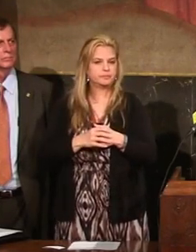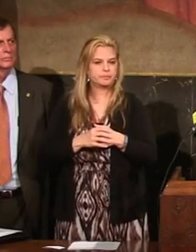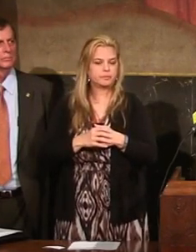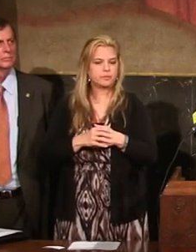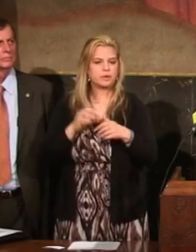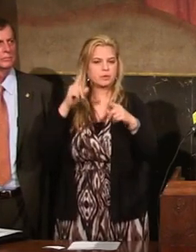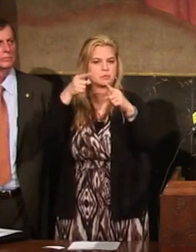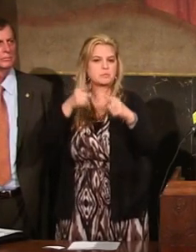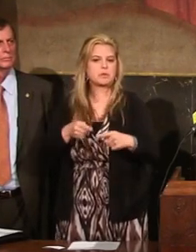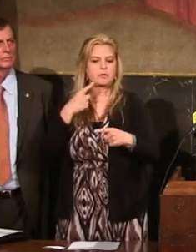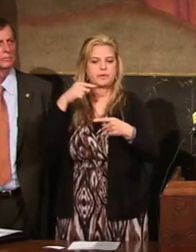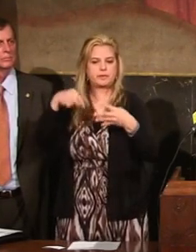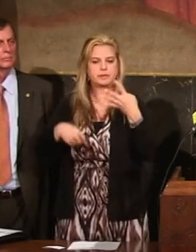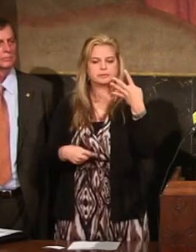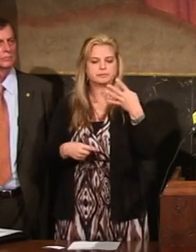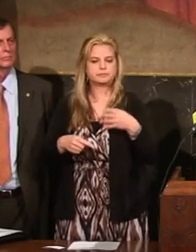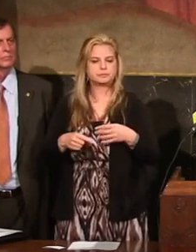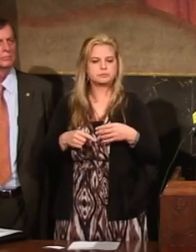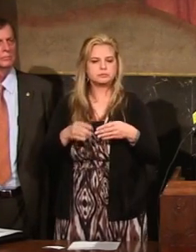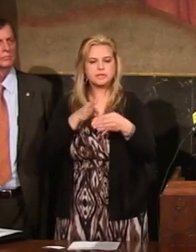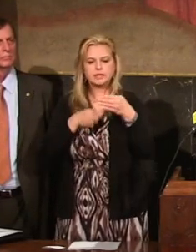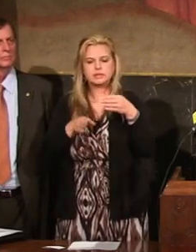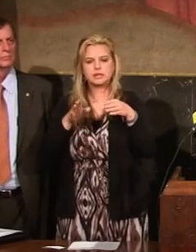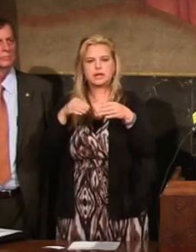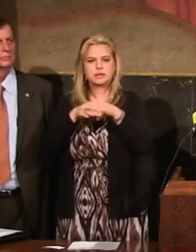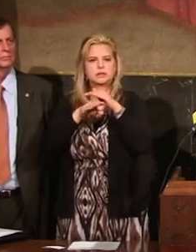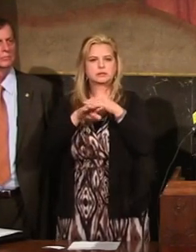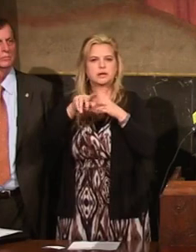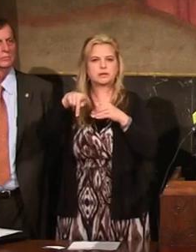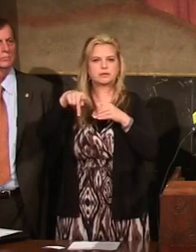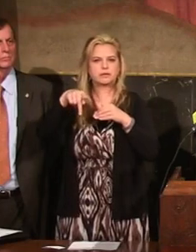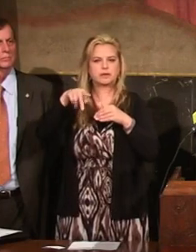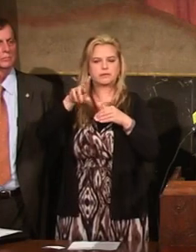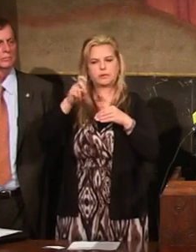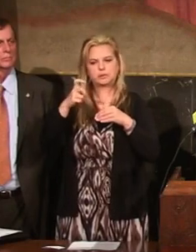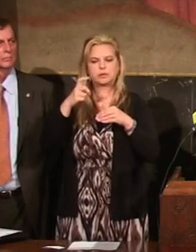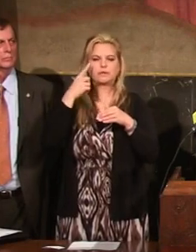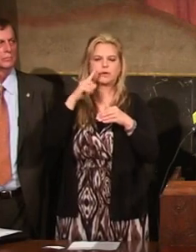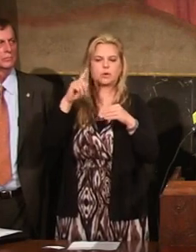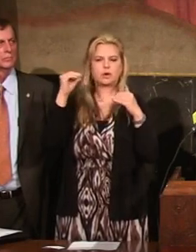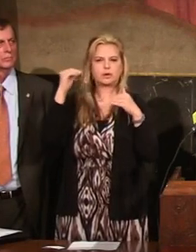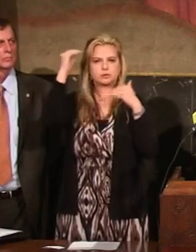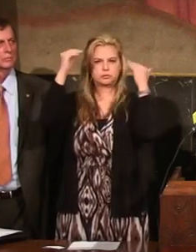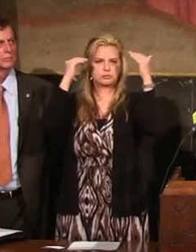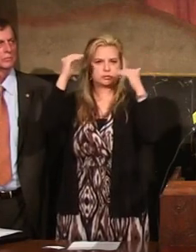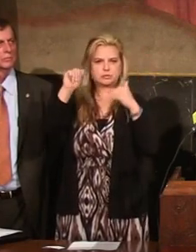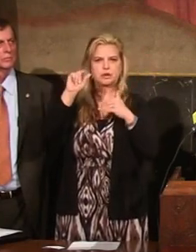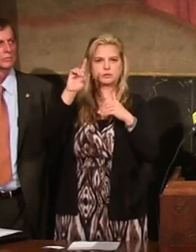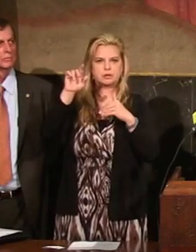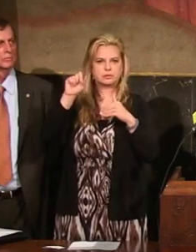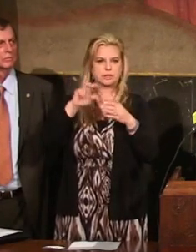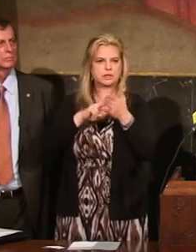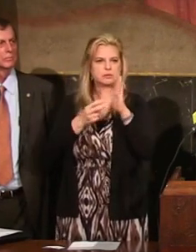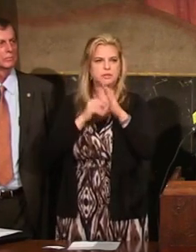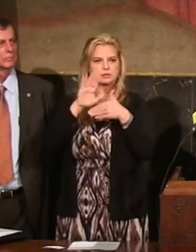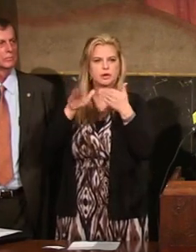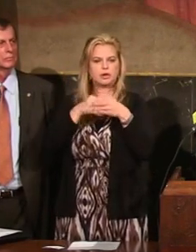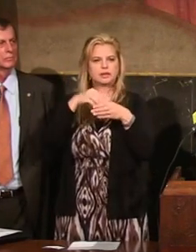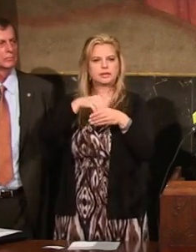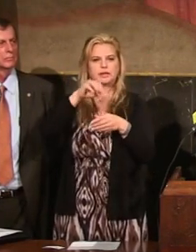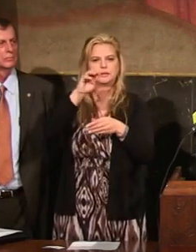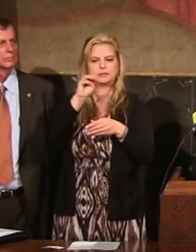Highlights among these are ending access to coverage of pharmaceuticals for adults. These would be all the adults in the Medicaid